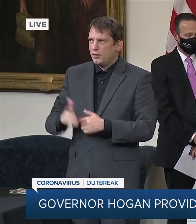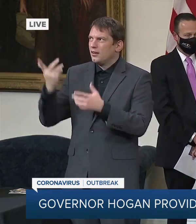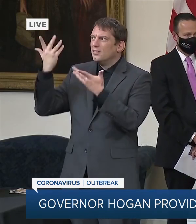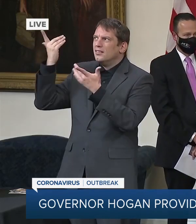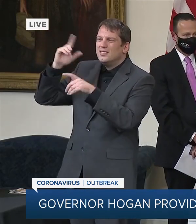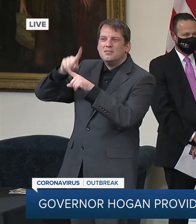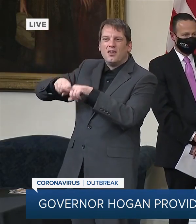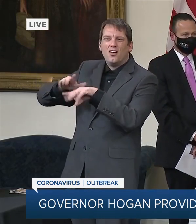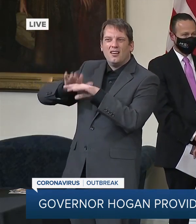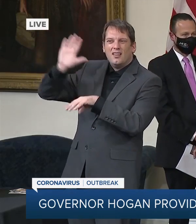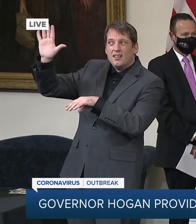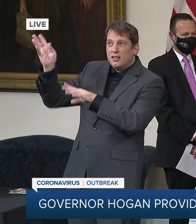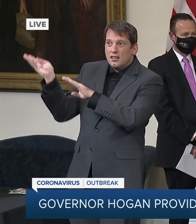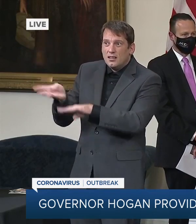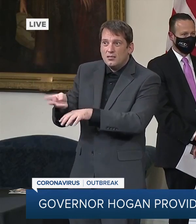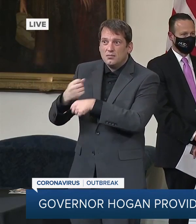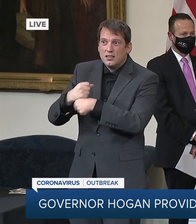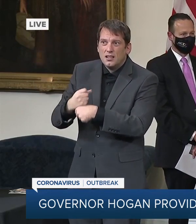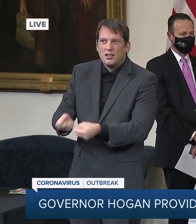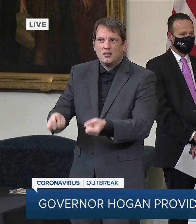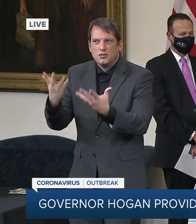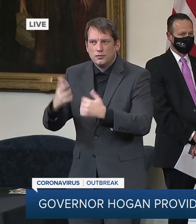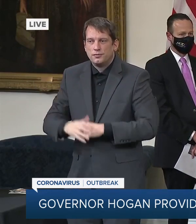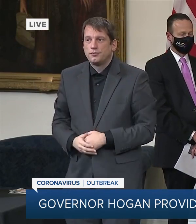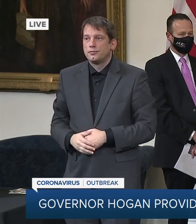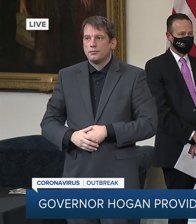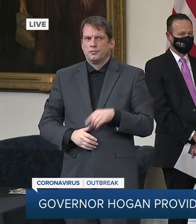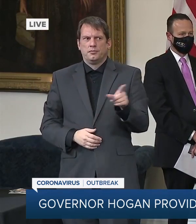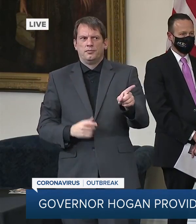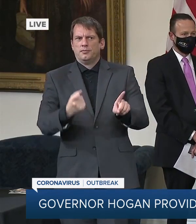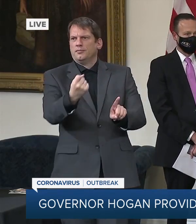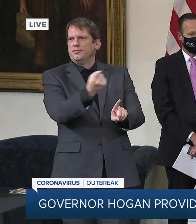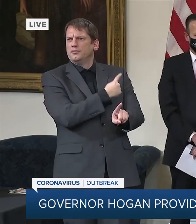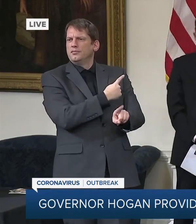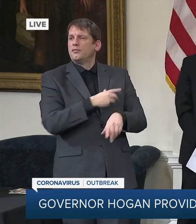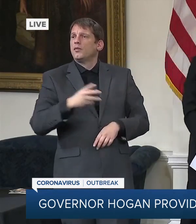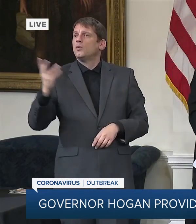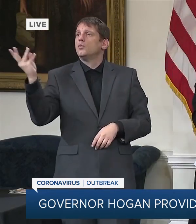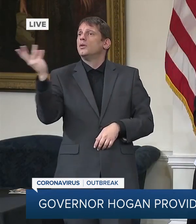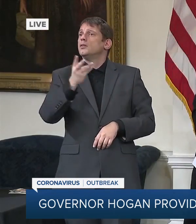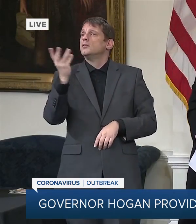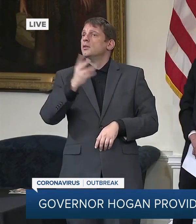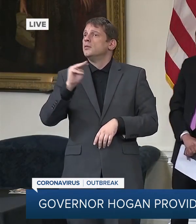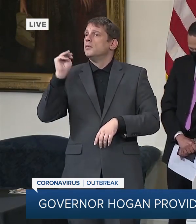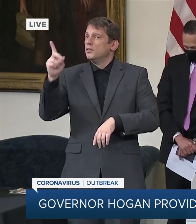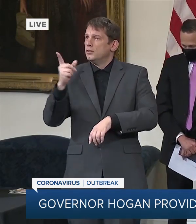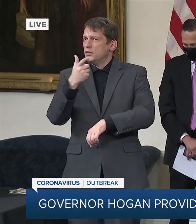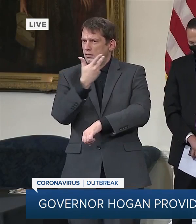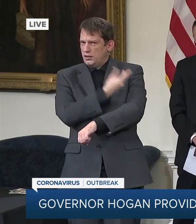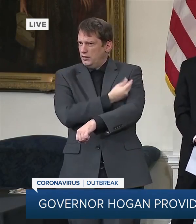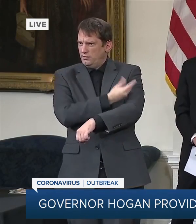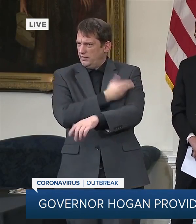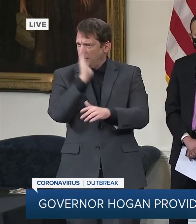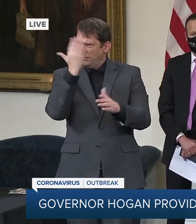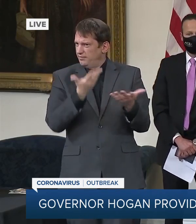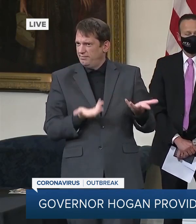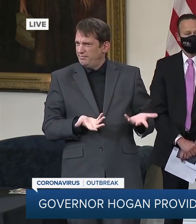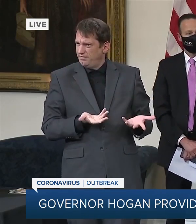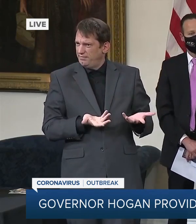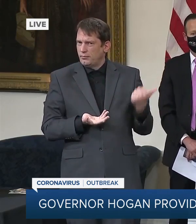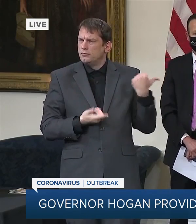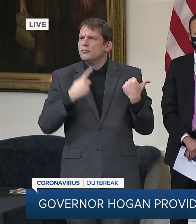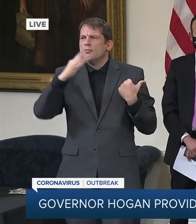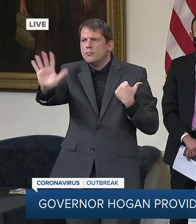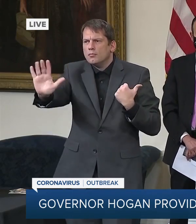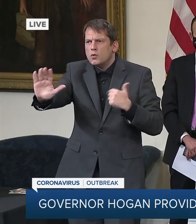counties? They apparently did not get, some of the hospitals out there did not get any vaccines. Every single hospital in the state and every single